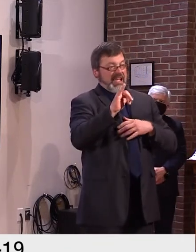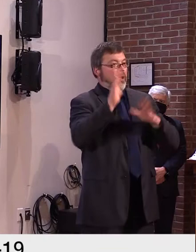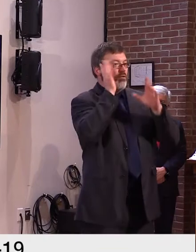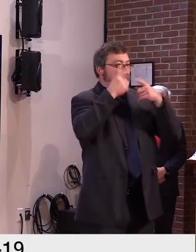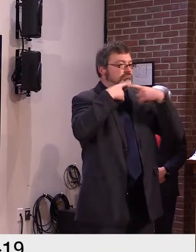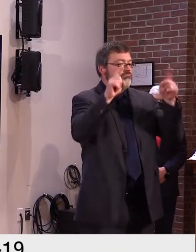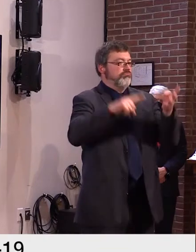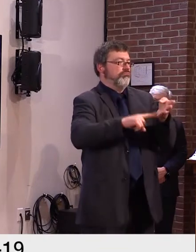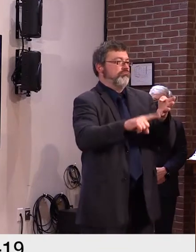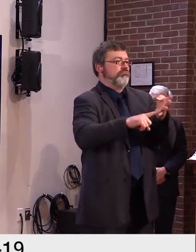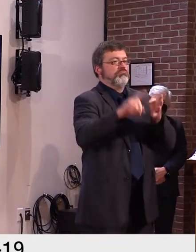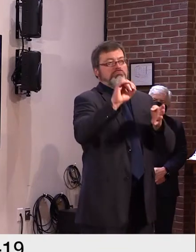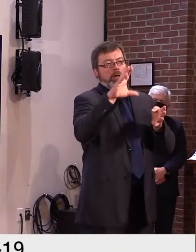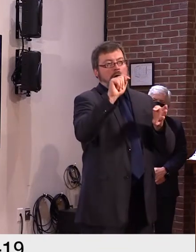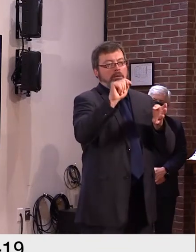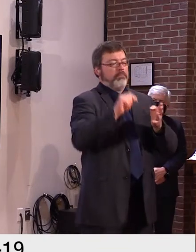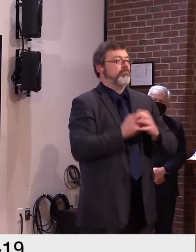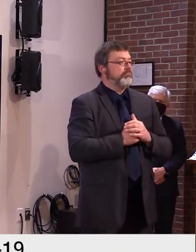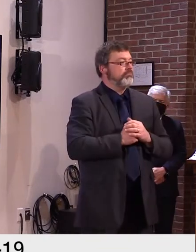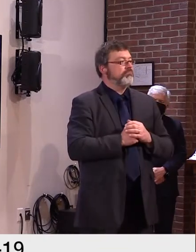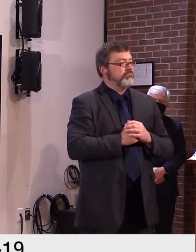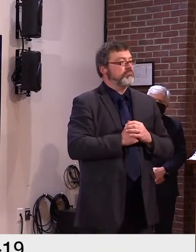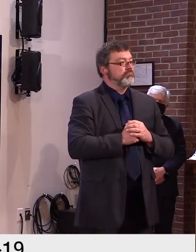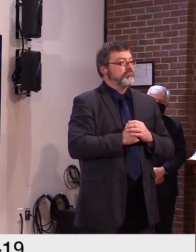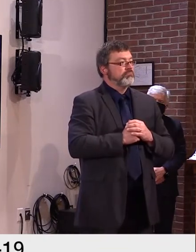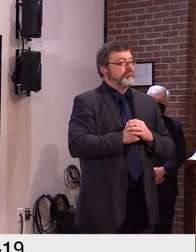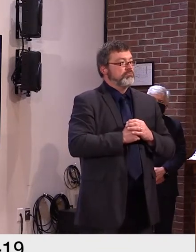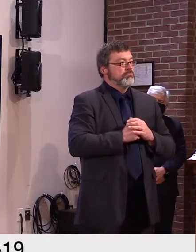update. I'll now turn it over to Dr. Levine.